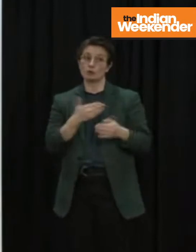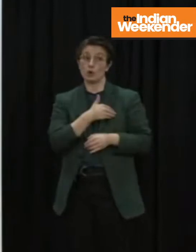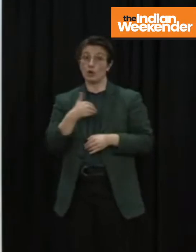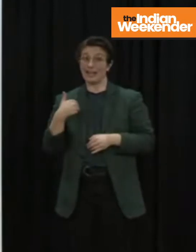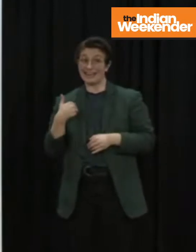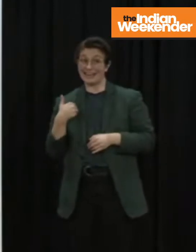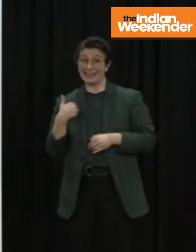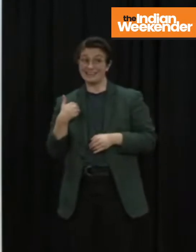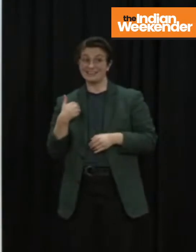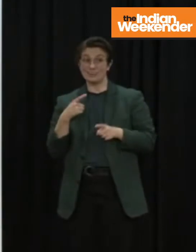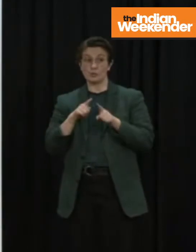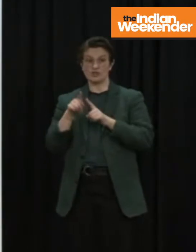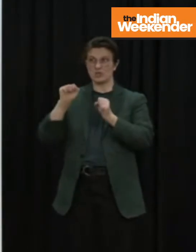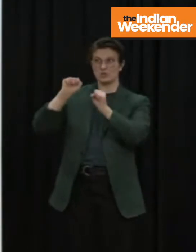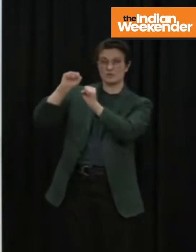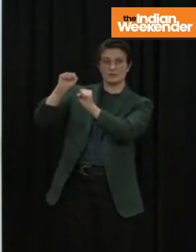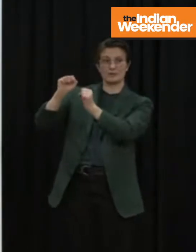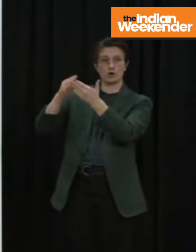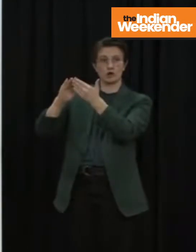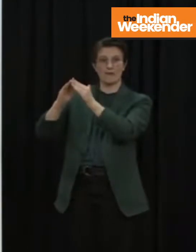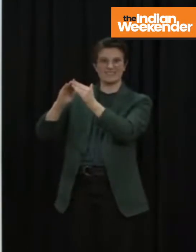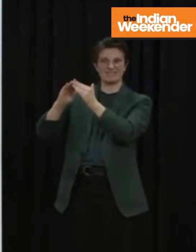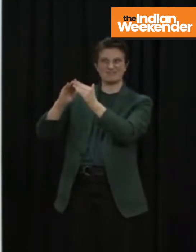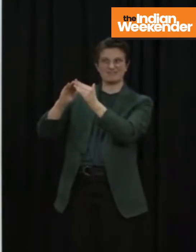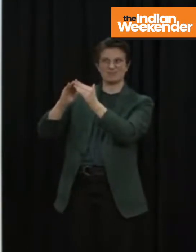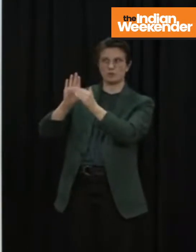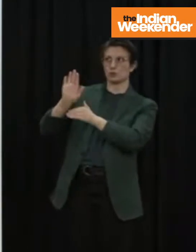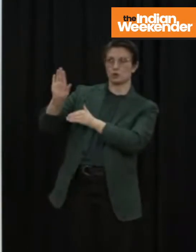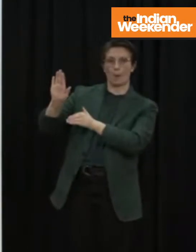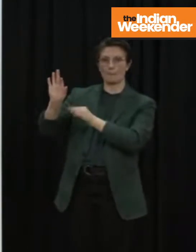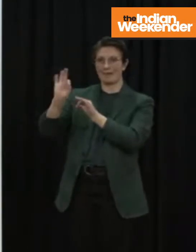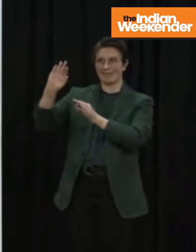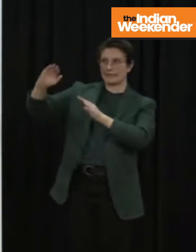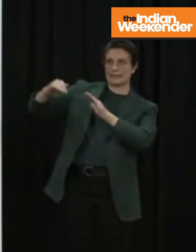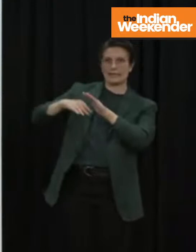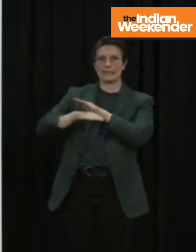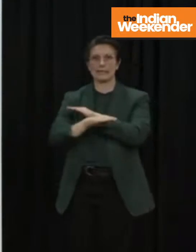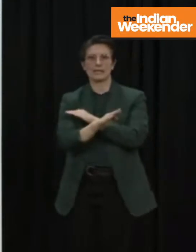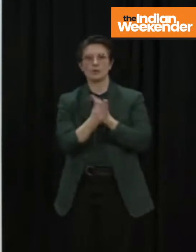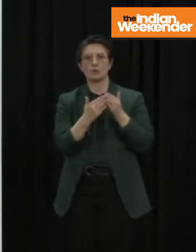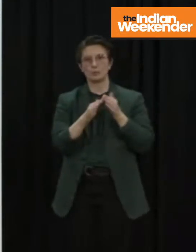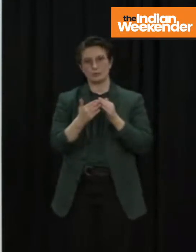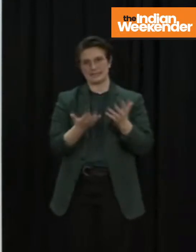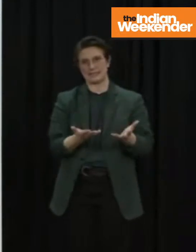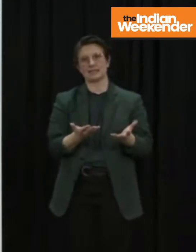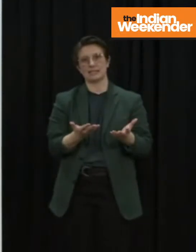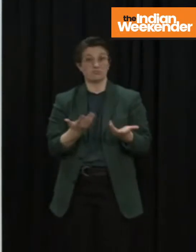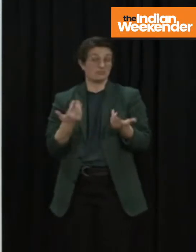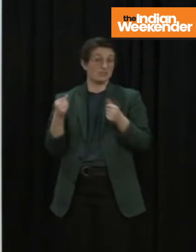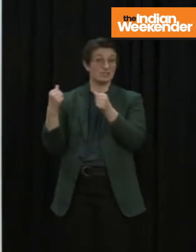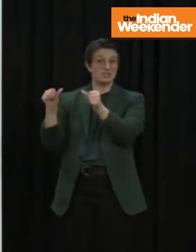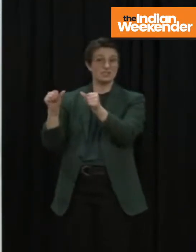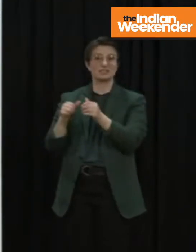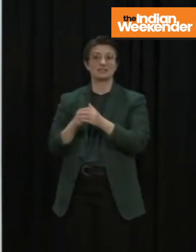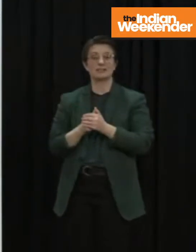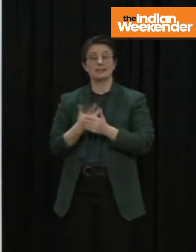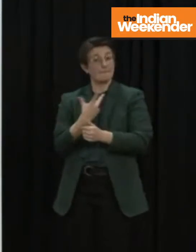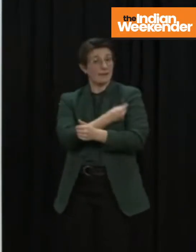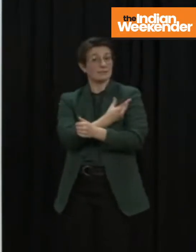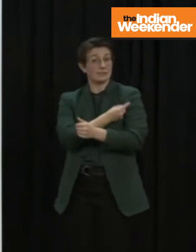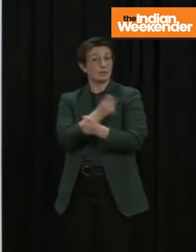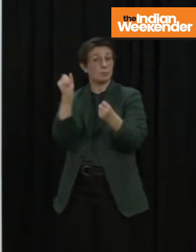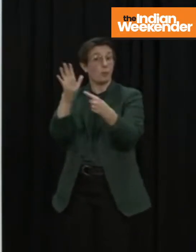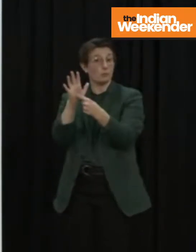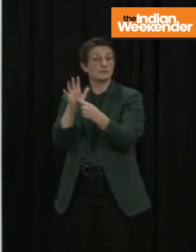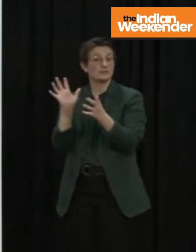on trying to stop COVID getting into those communities in the first place, and we were actually very successful in doing that. And vaccination played a role there.